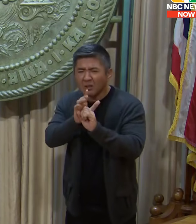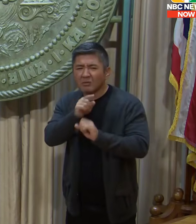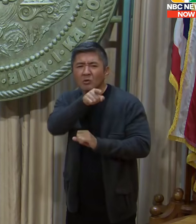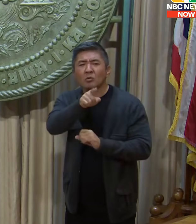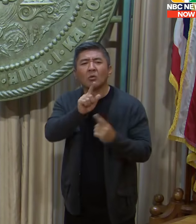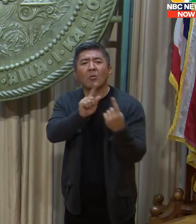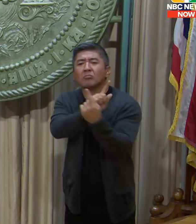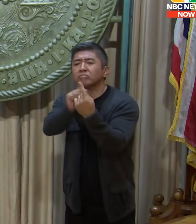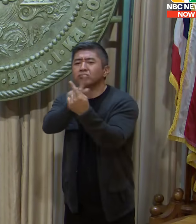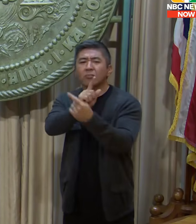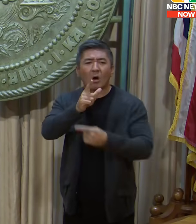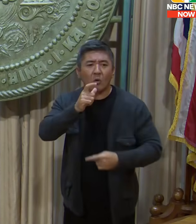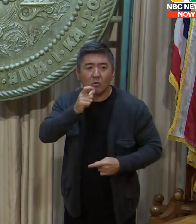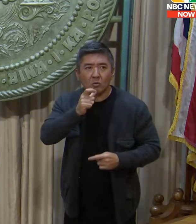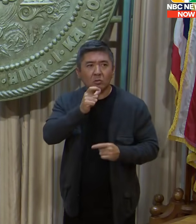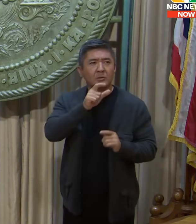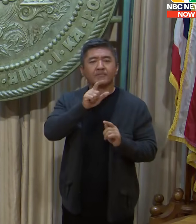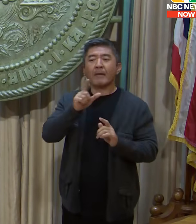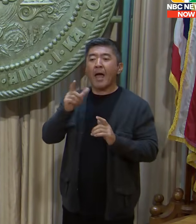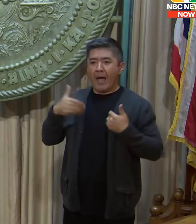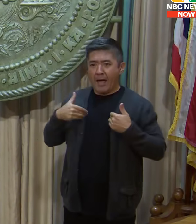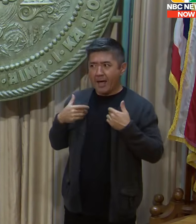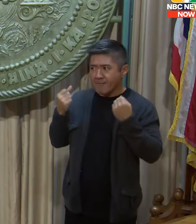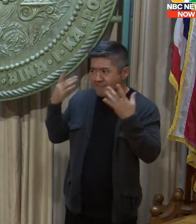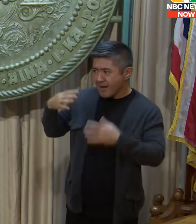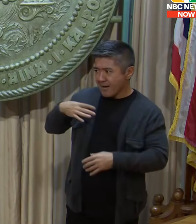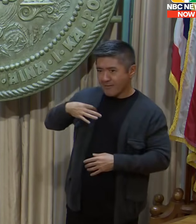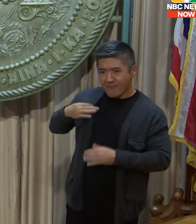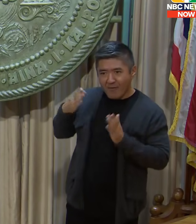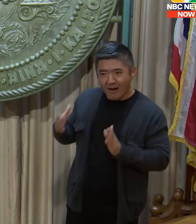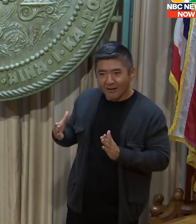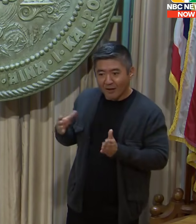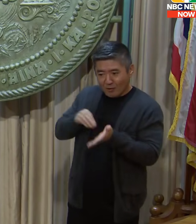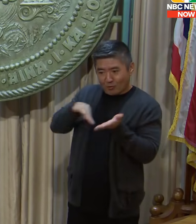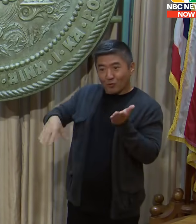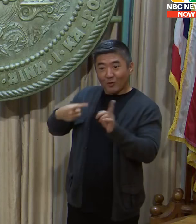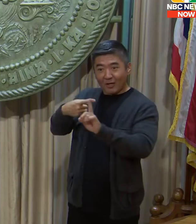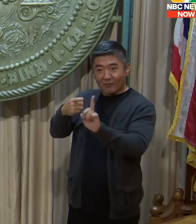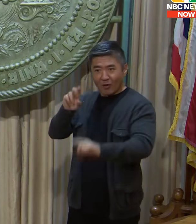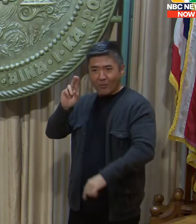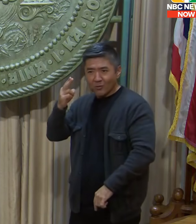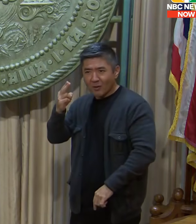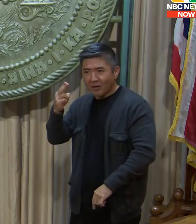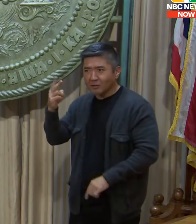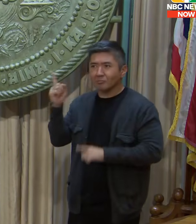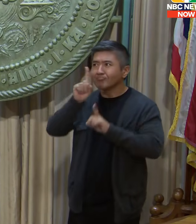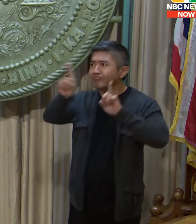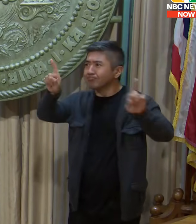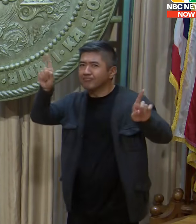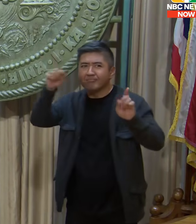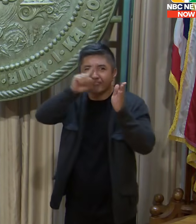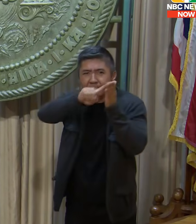recruiting volunteers, students from the University of Hawaii and others to help with those investigations.